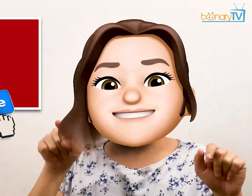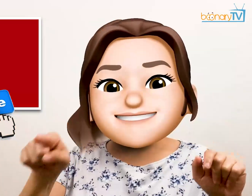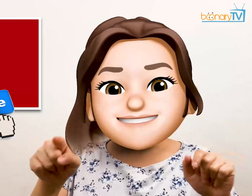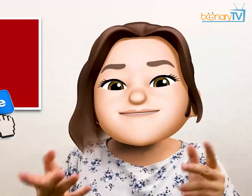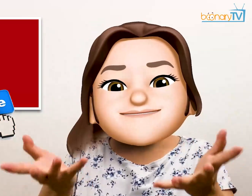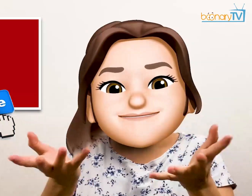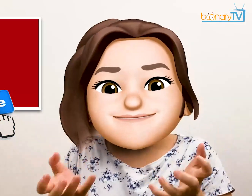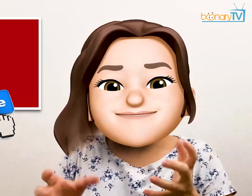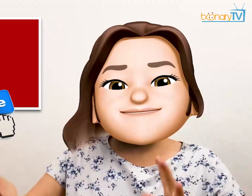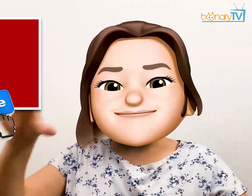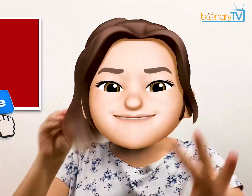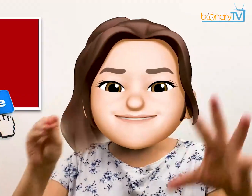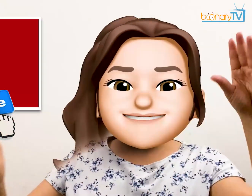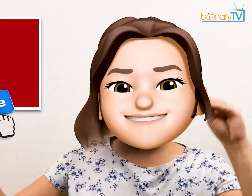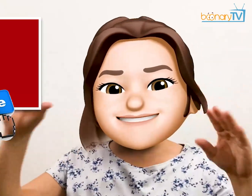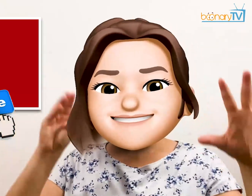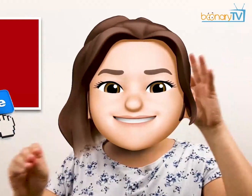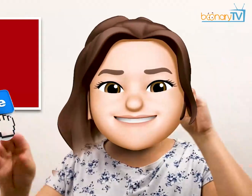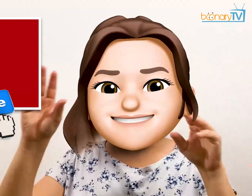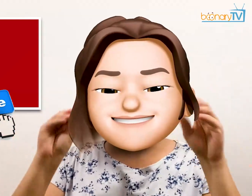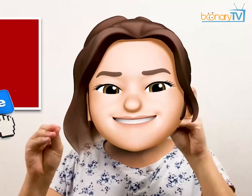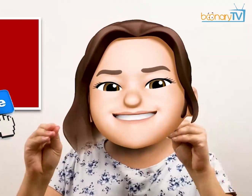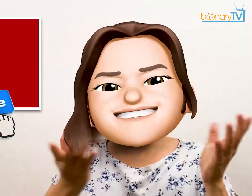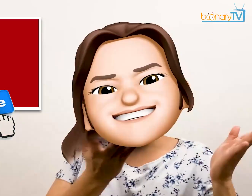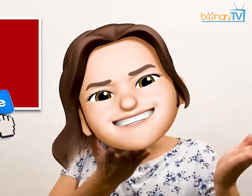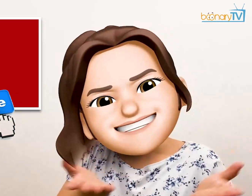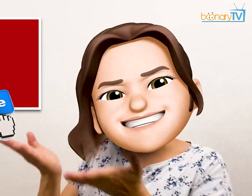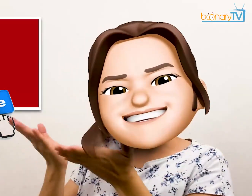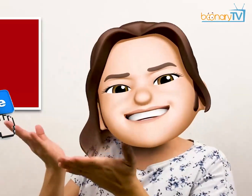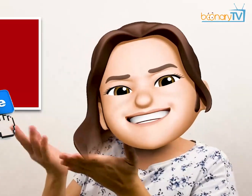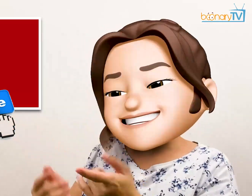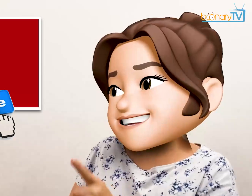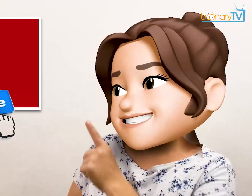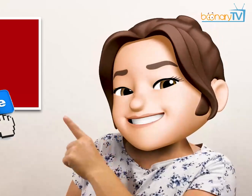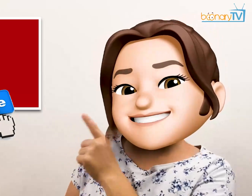... ... Thank you.